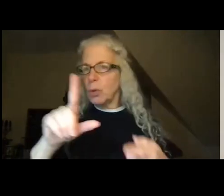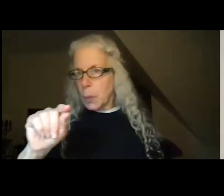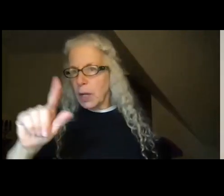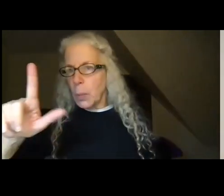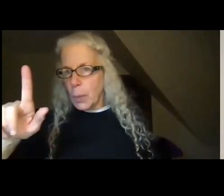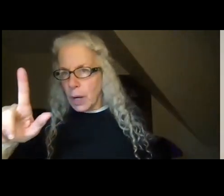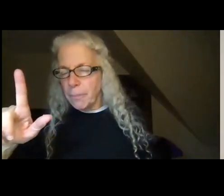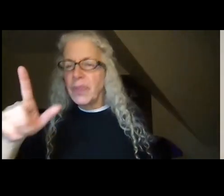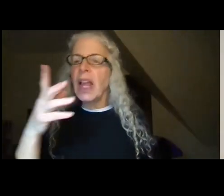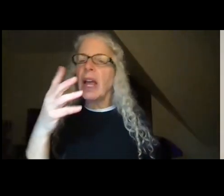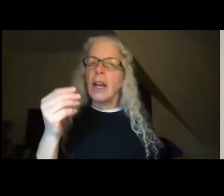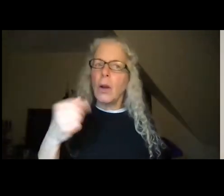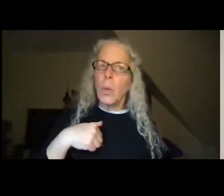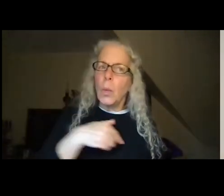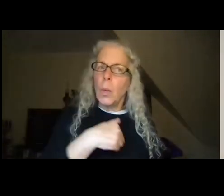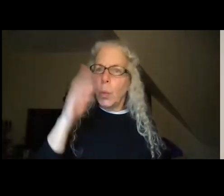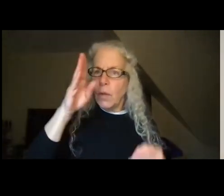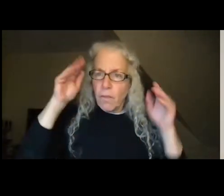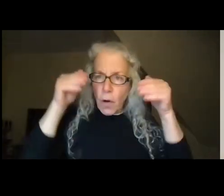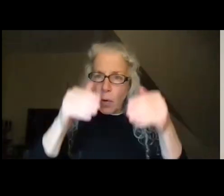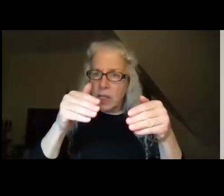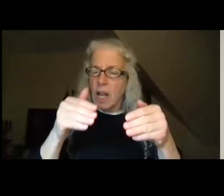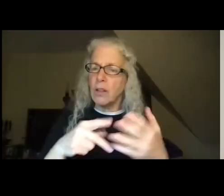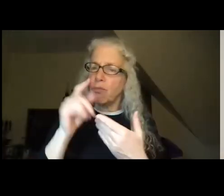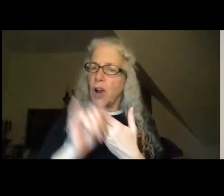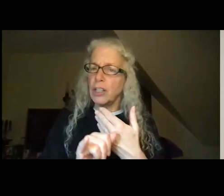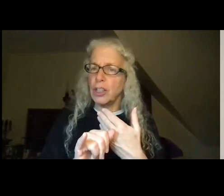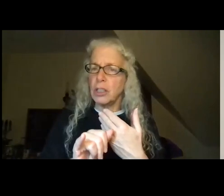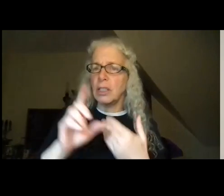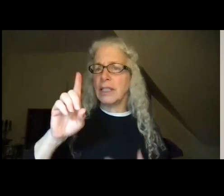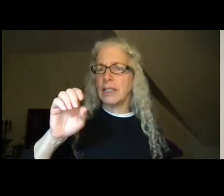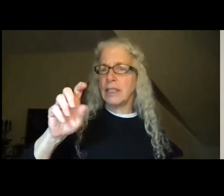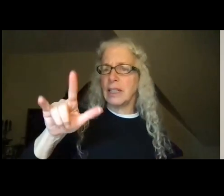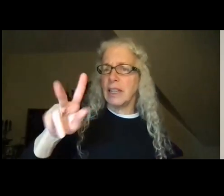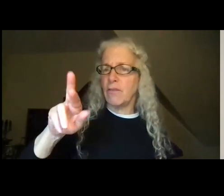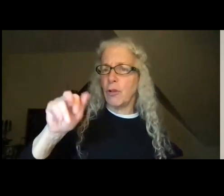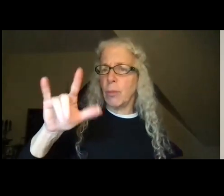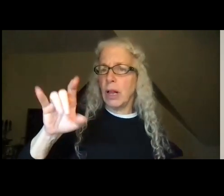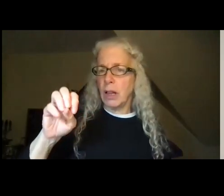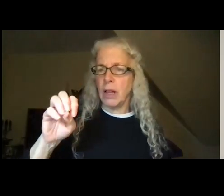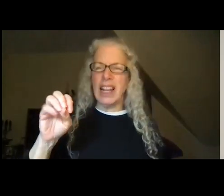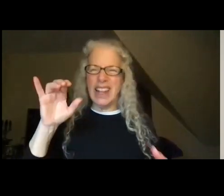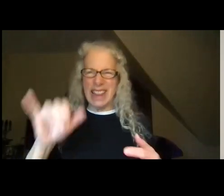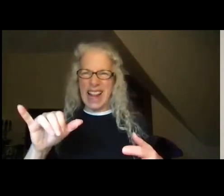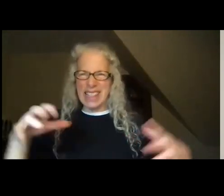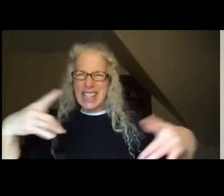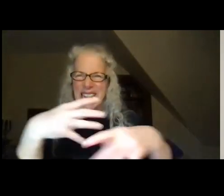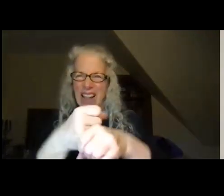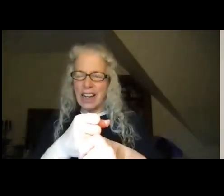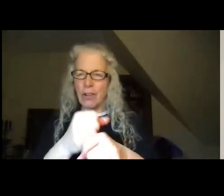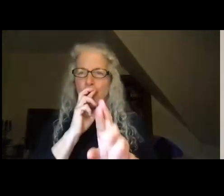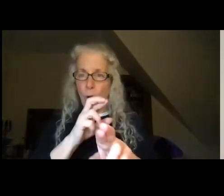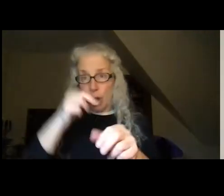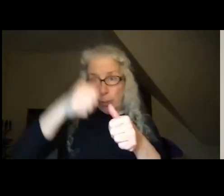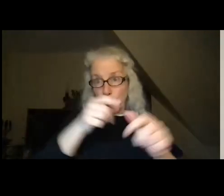focusing on the project deliverable of the consolidated report. As you remember, goal 1 includes